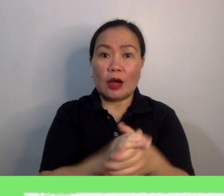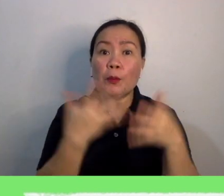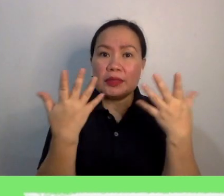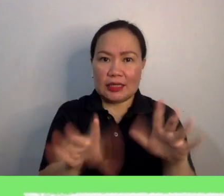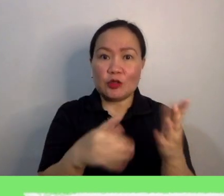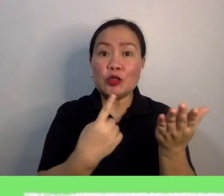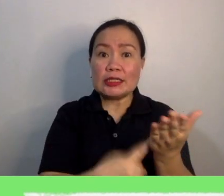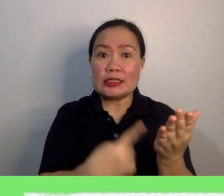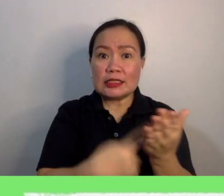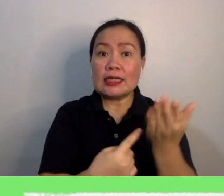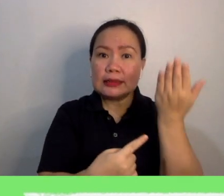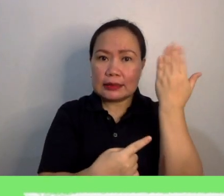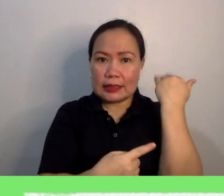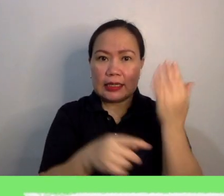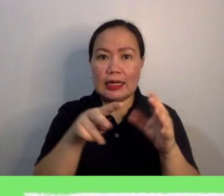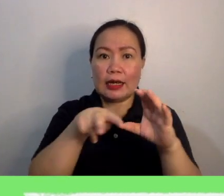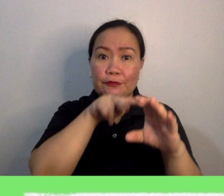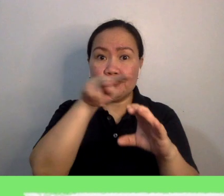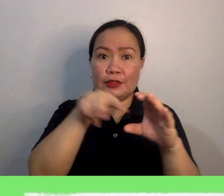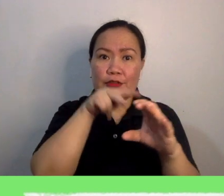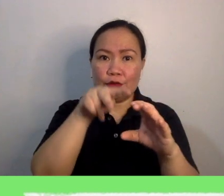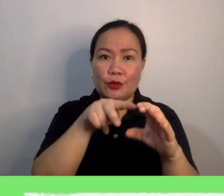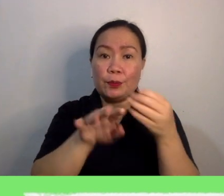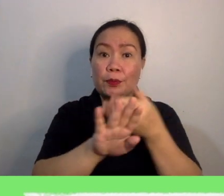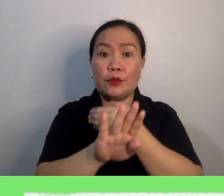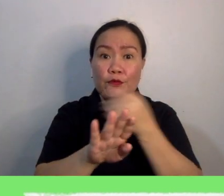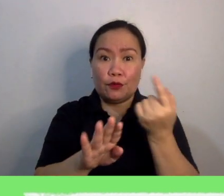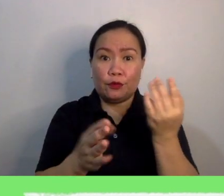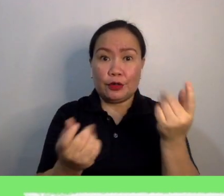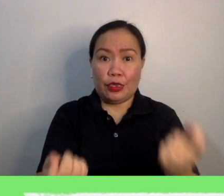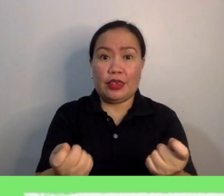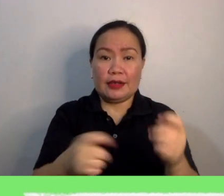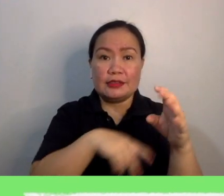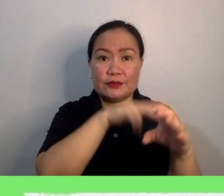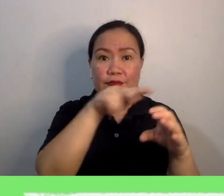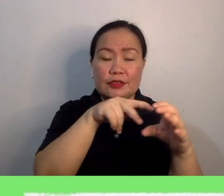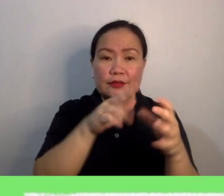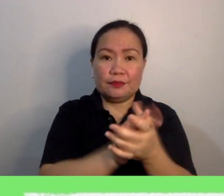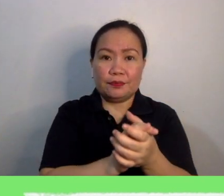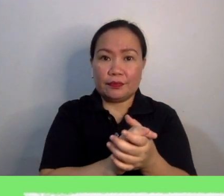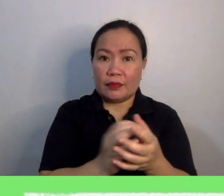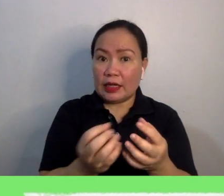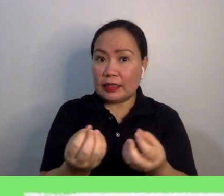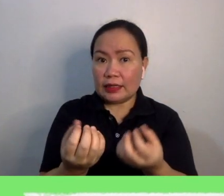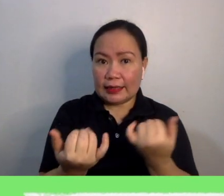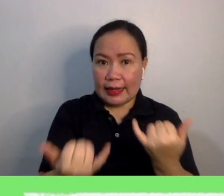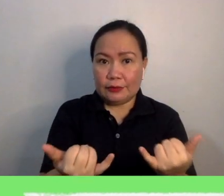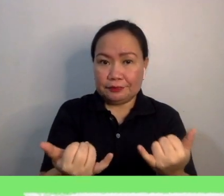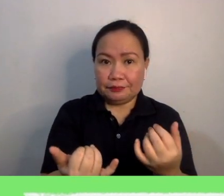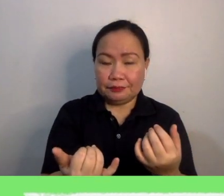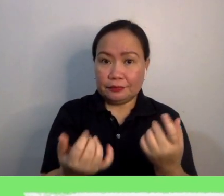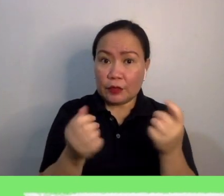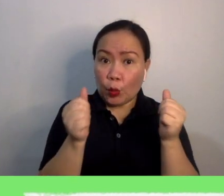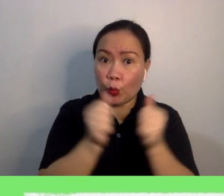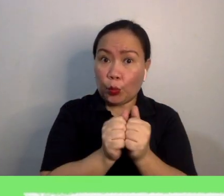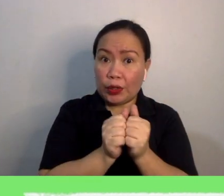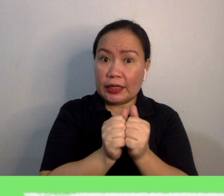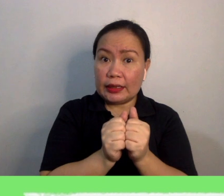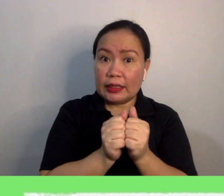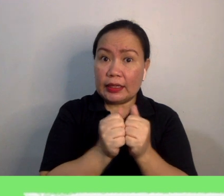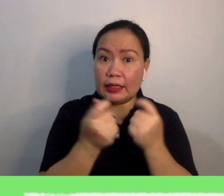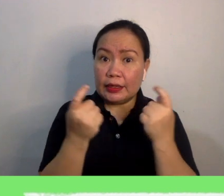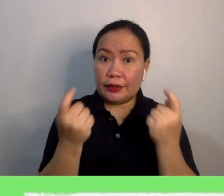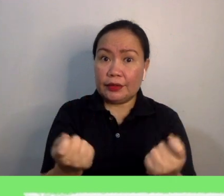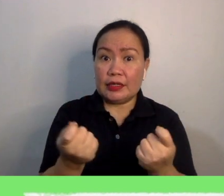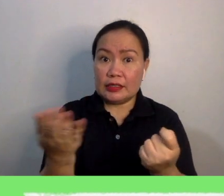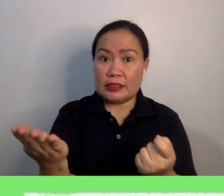na-discuss na to prior dito, bago itong video na to. Now, given these kinds of angles, if